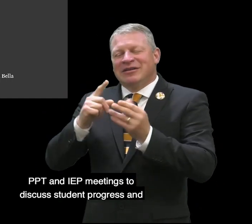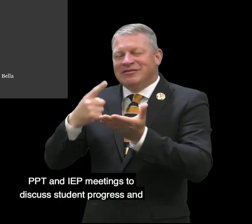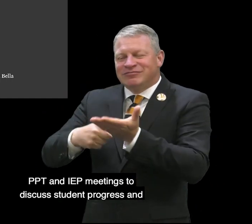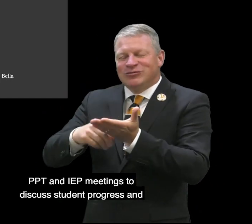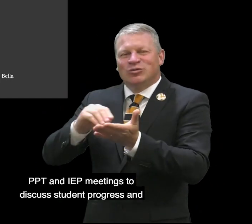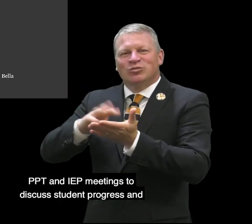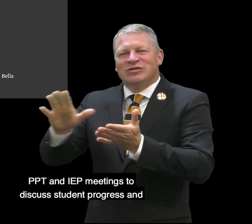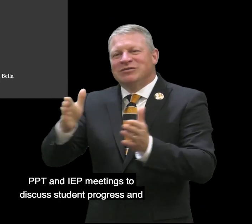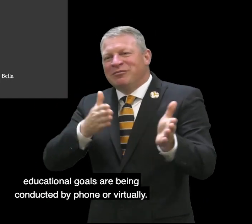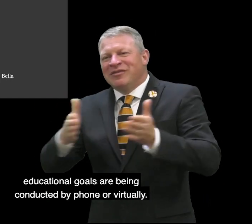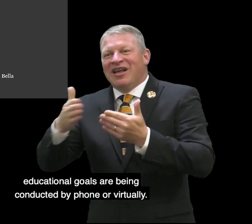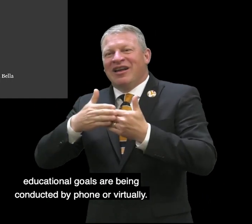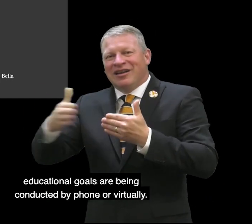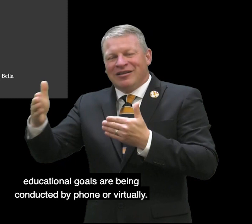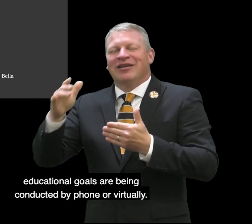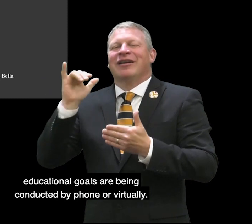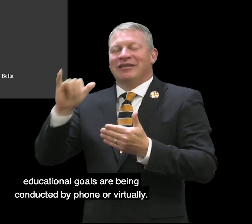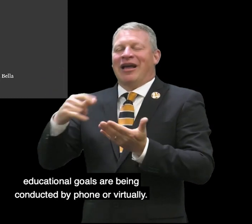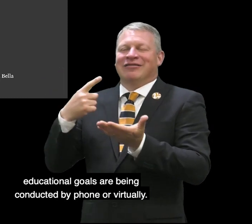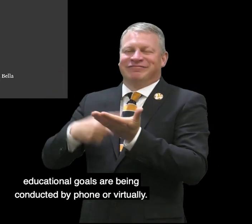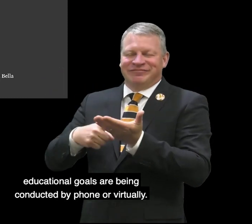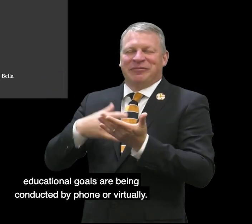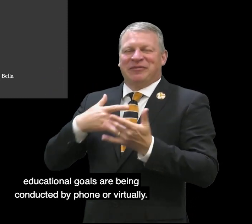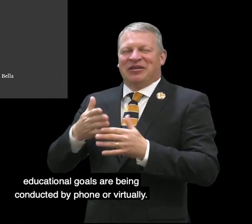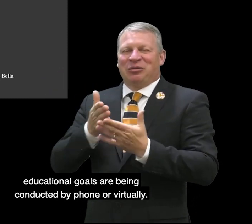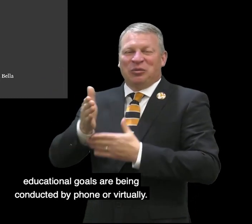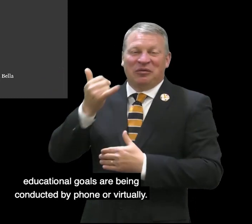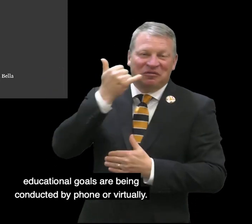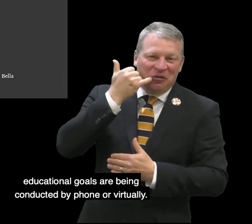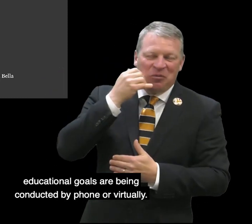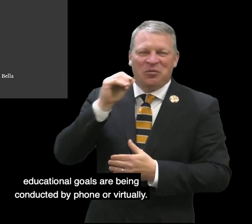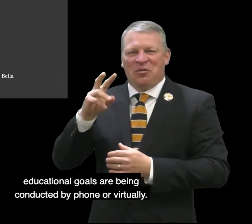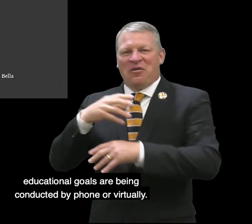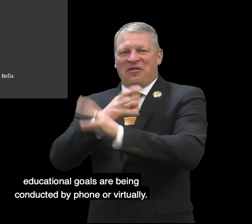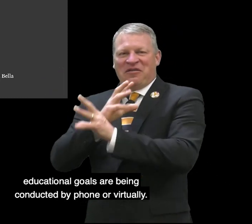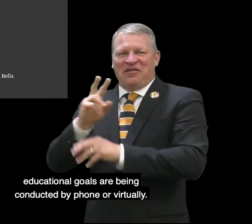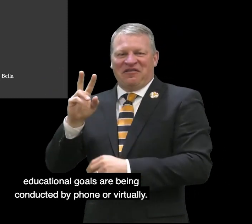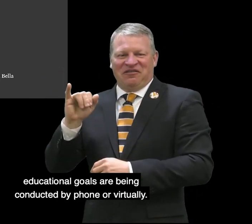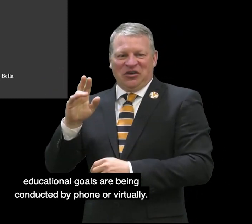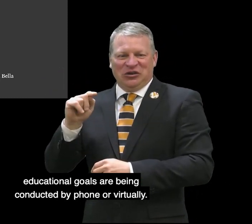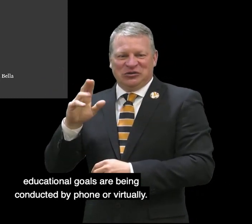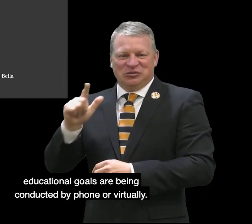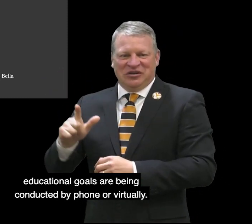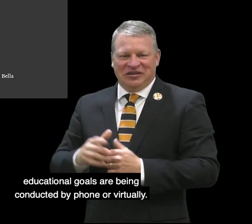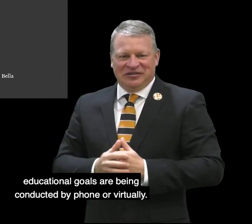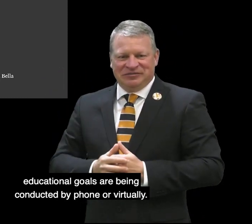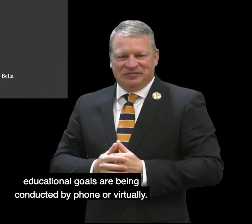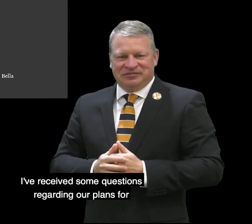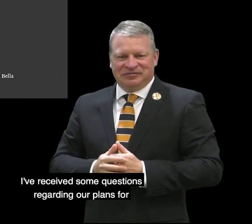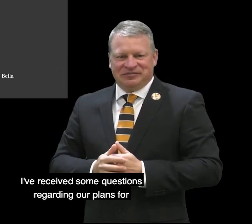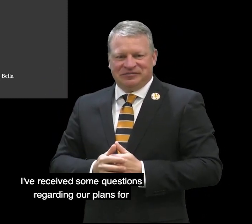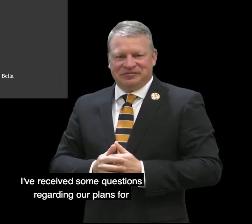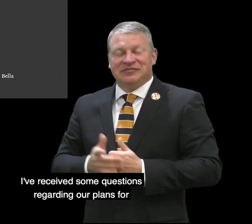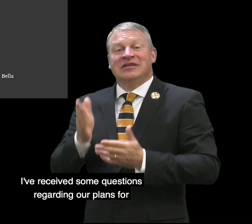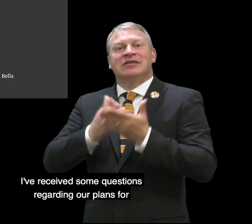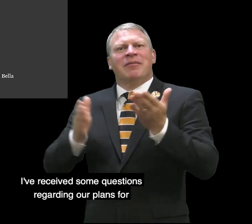services virtually. PPT and IEP meetings to discuss student progress and educational goals are being conducted by phone or